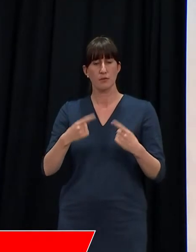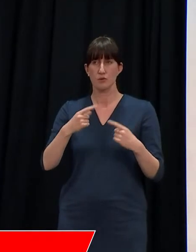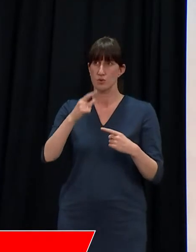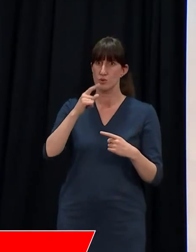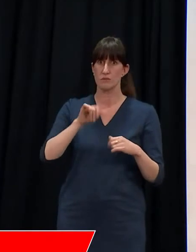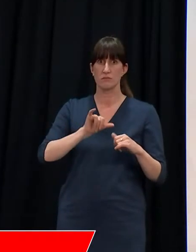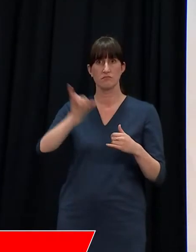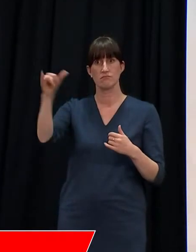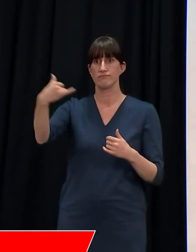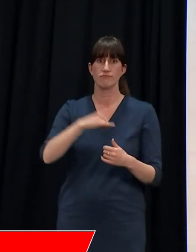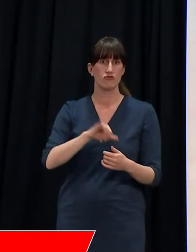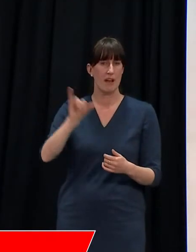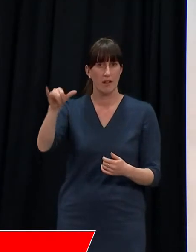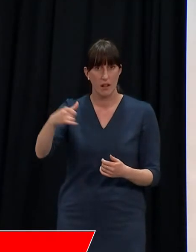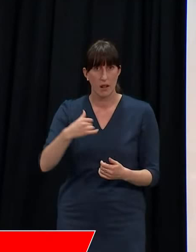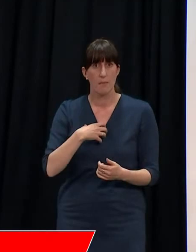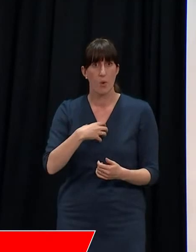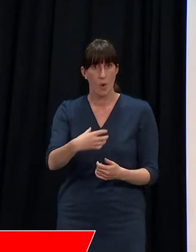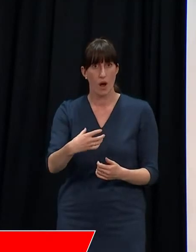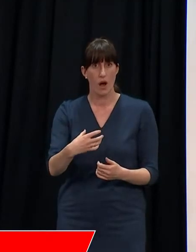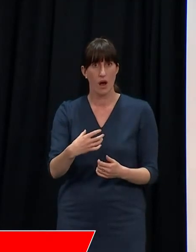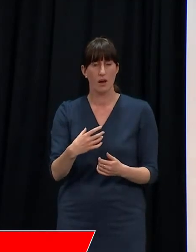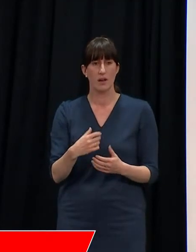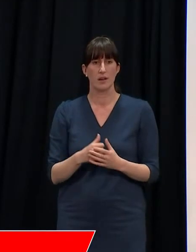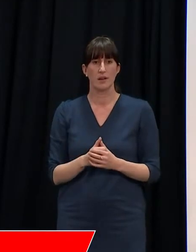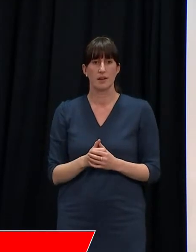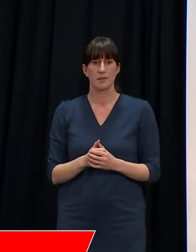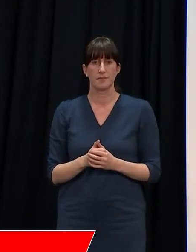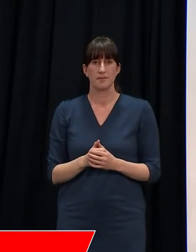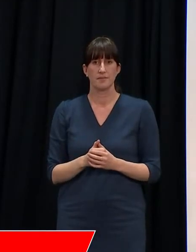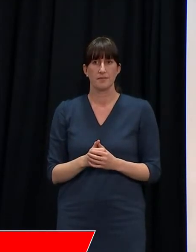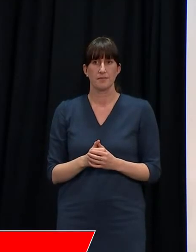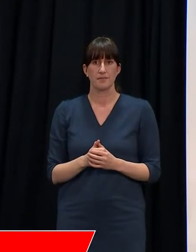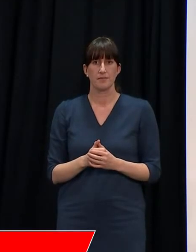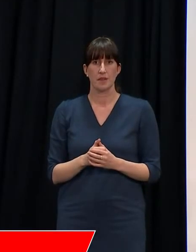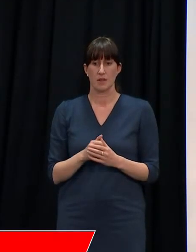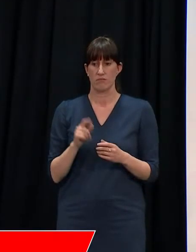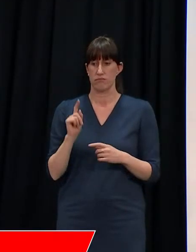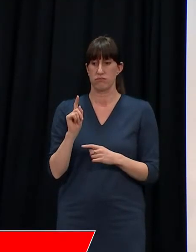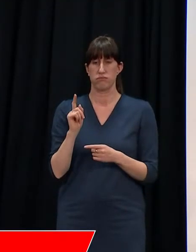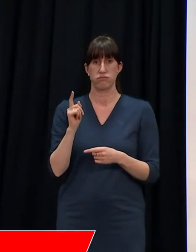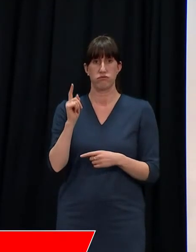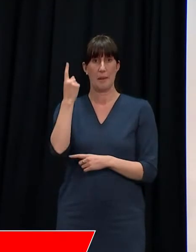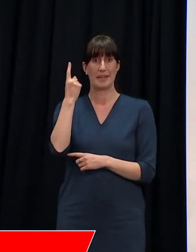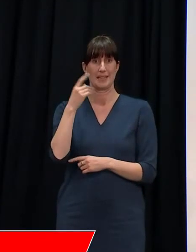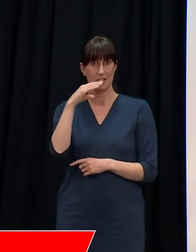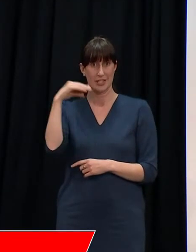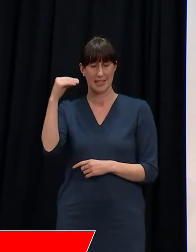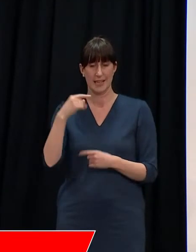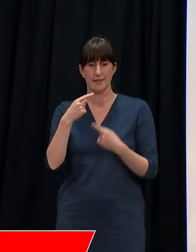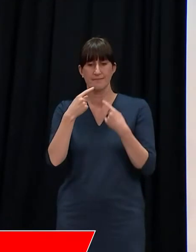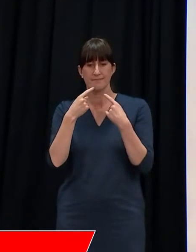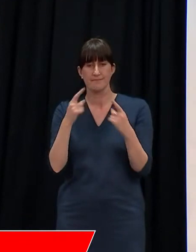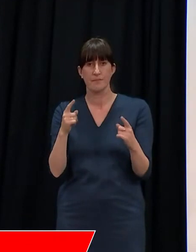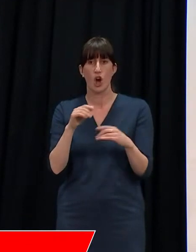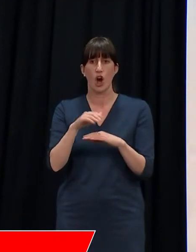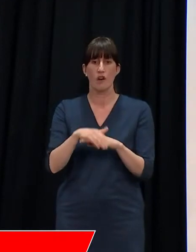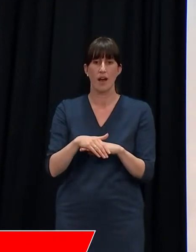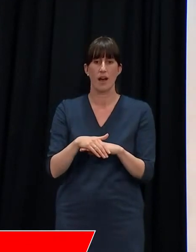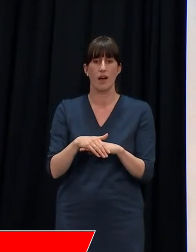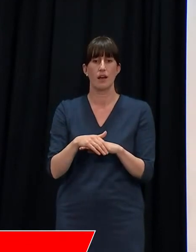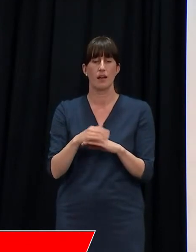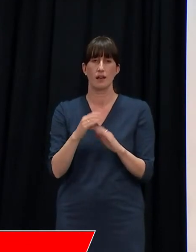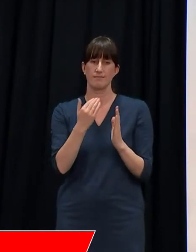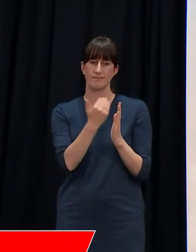currently able to provide for through MIQ. And the Prime Minister set out a pilot for isolating at home. We